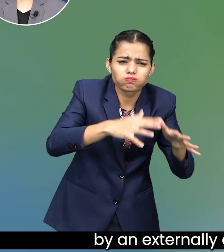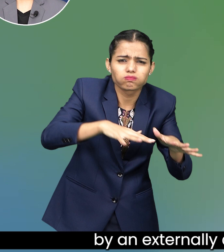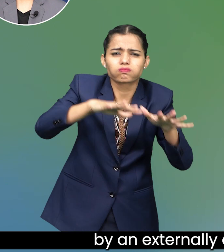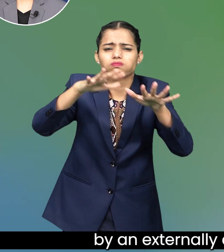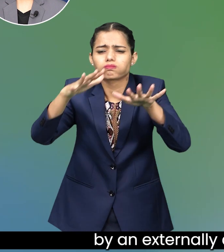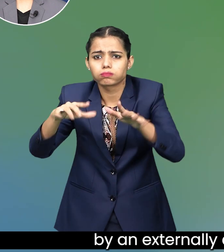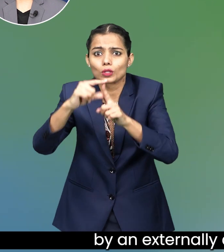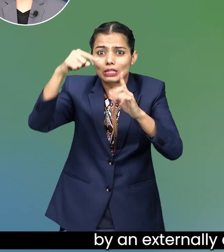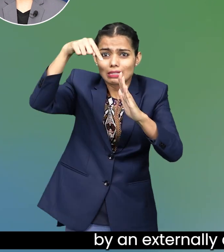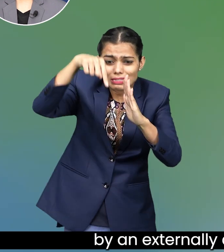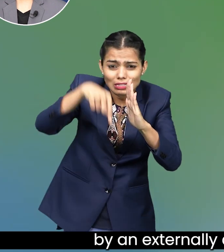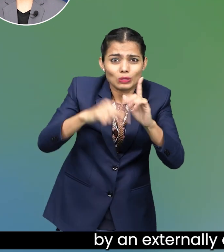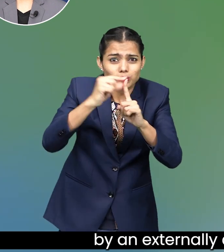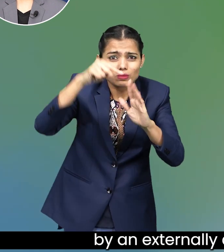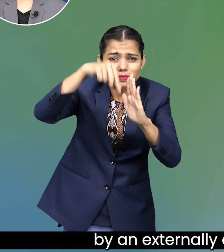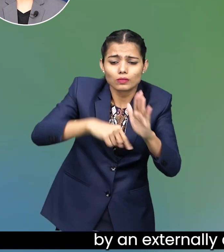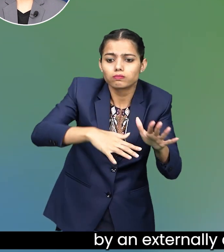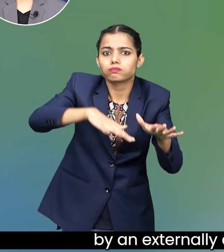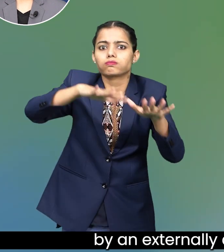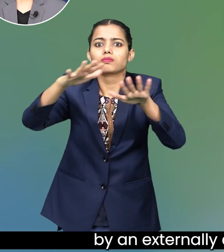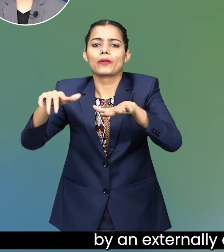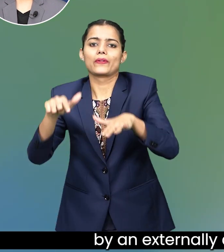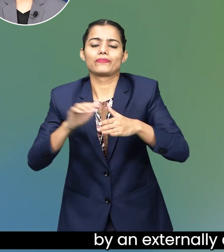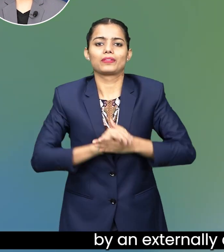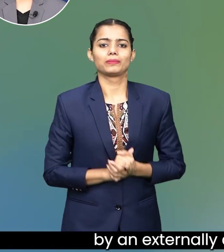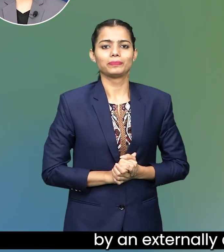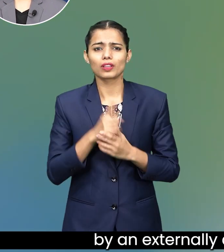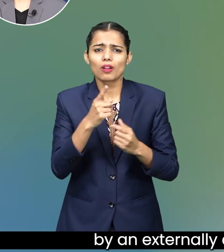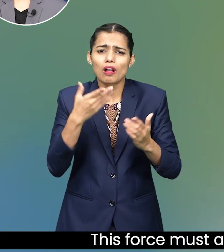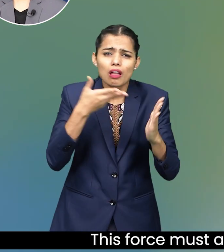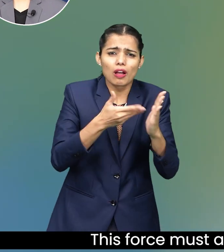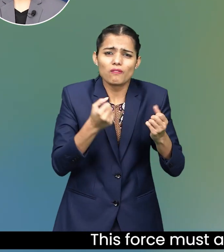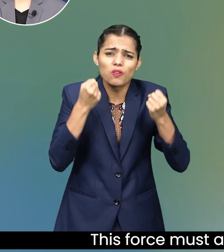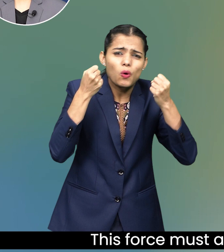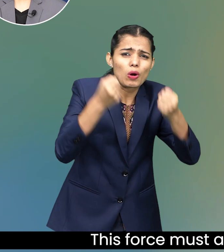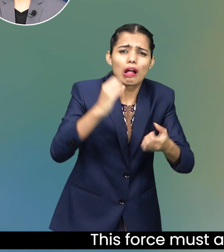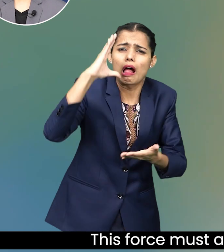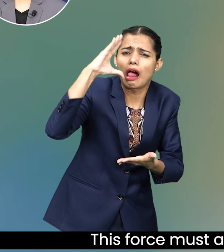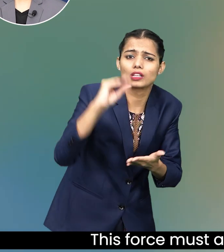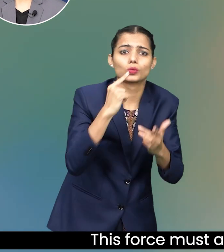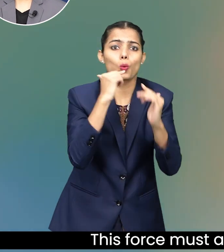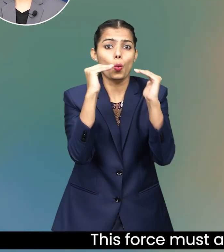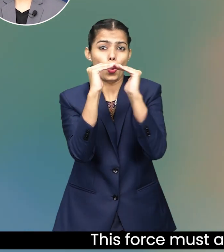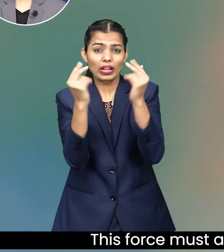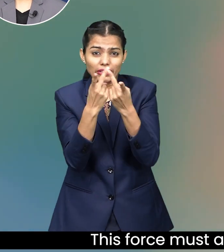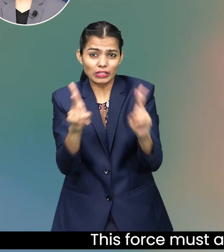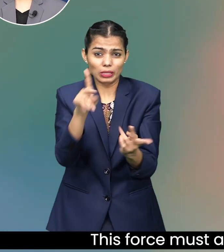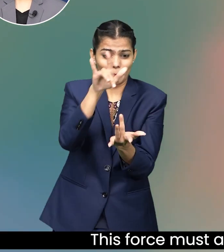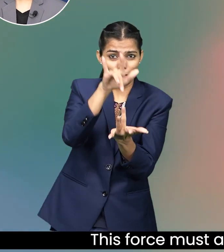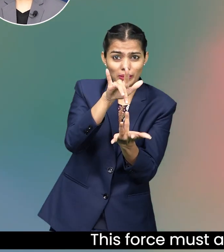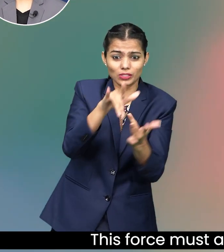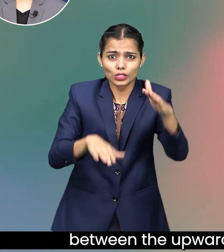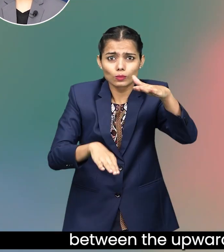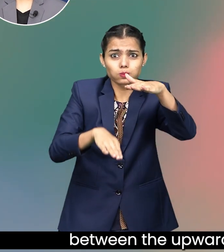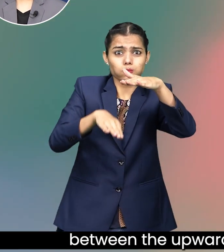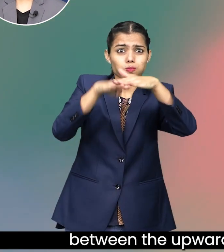this force must at least be equal to the